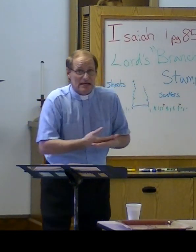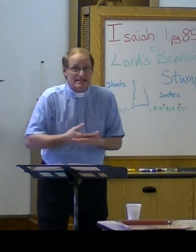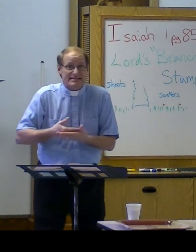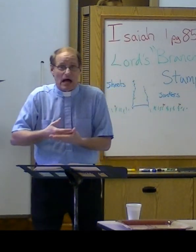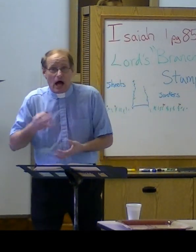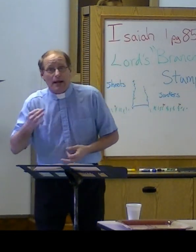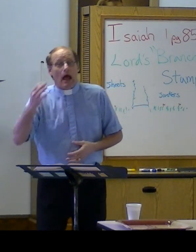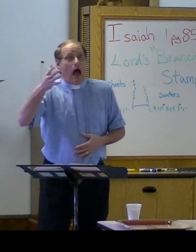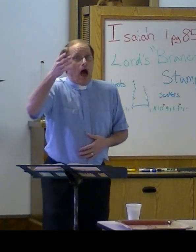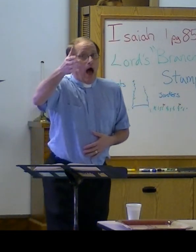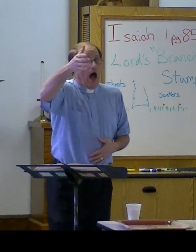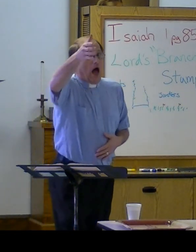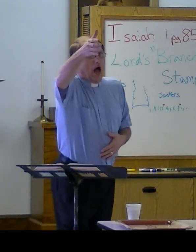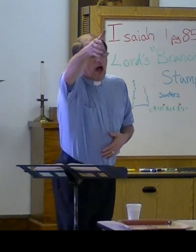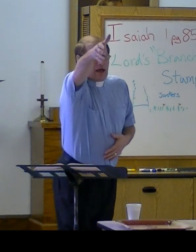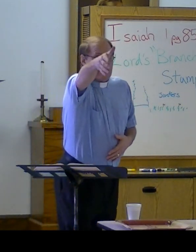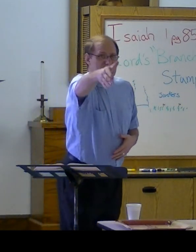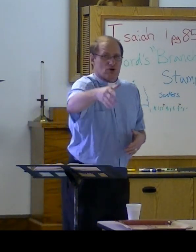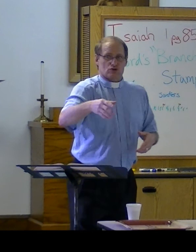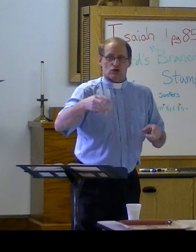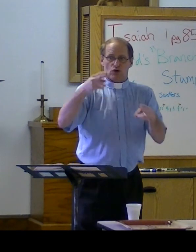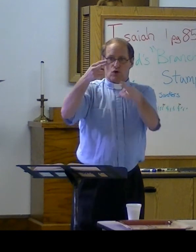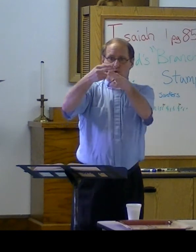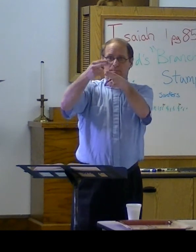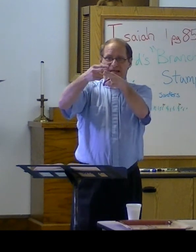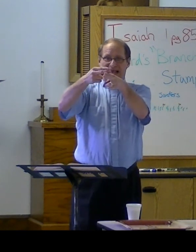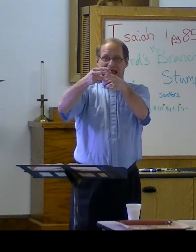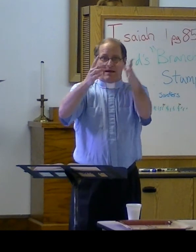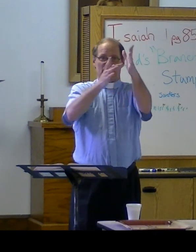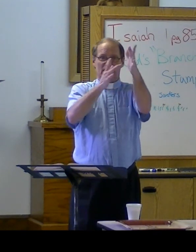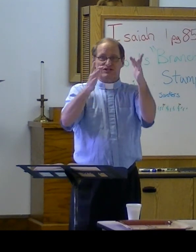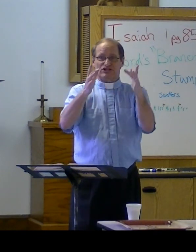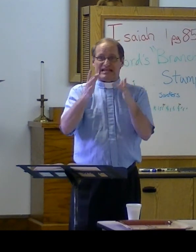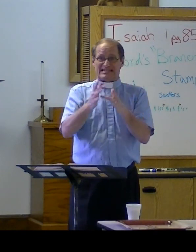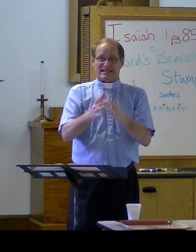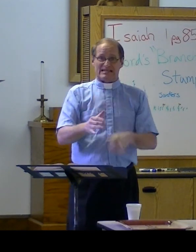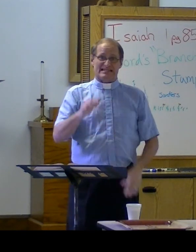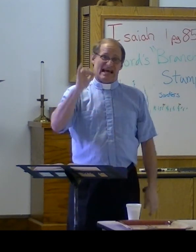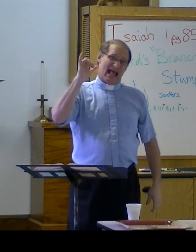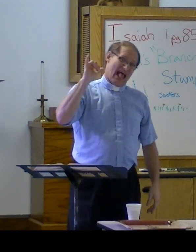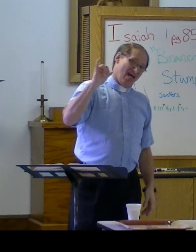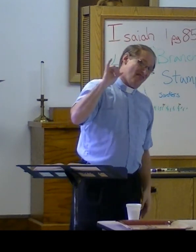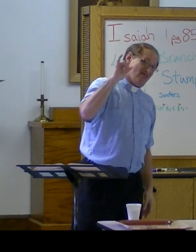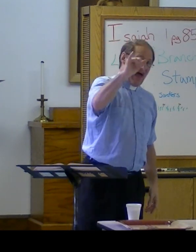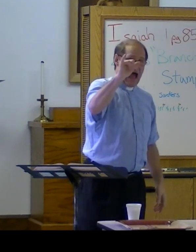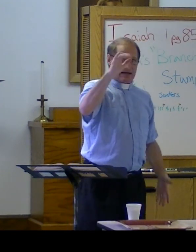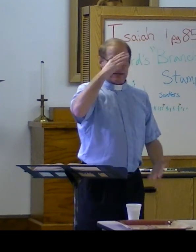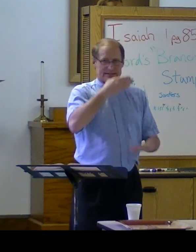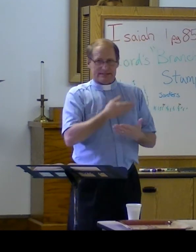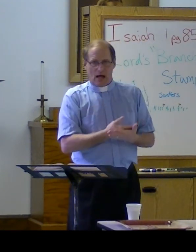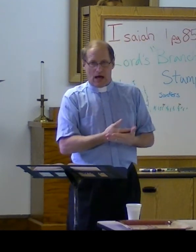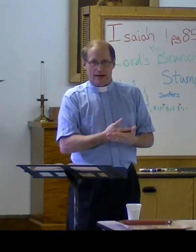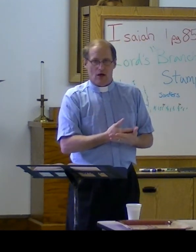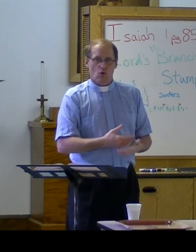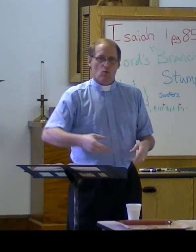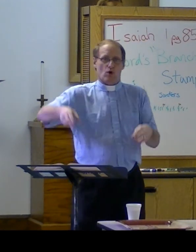His son in the future would be named Jesus. That son